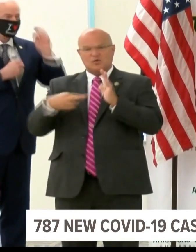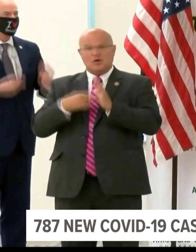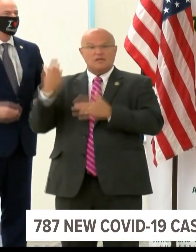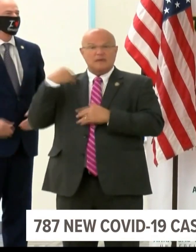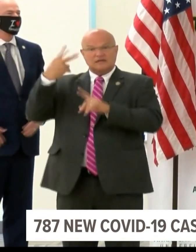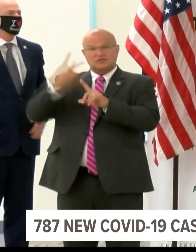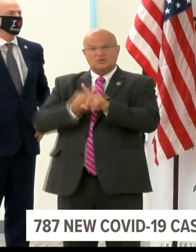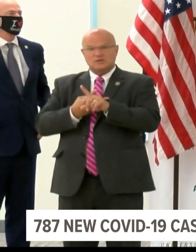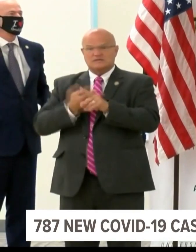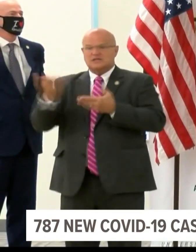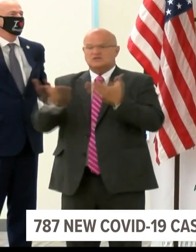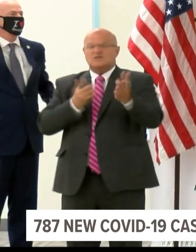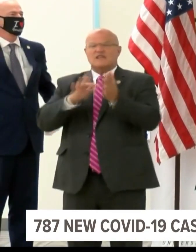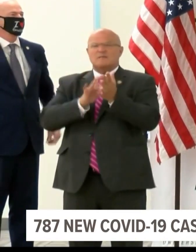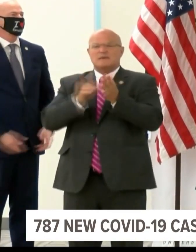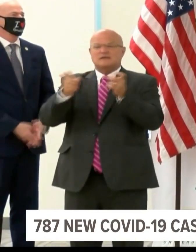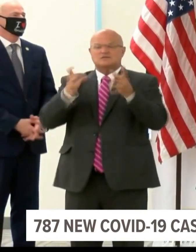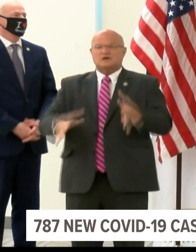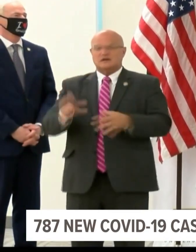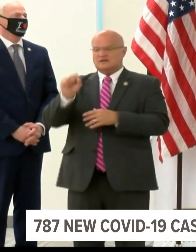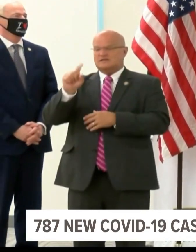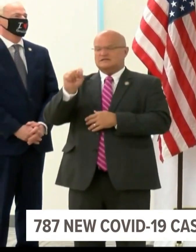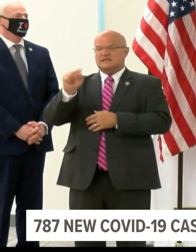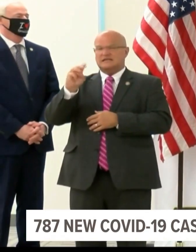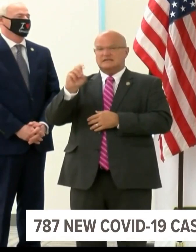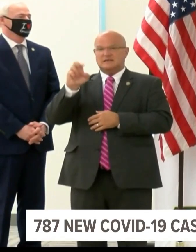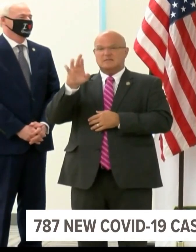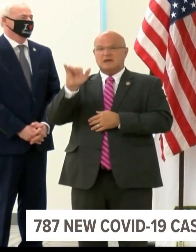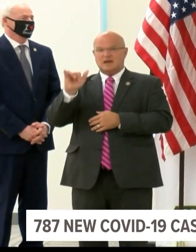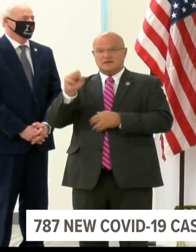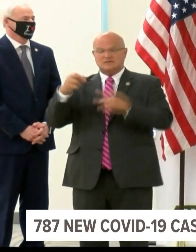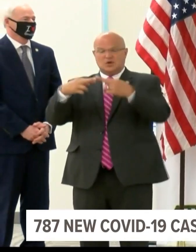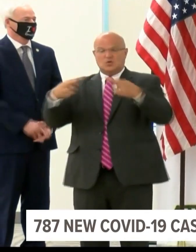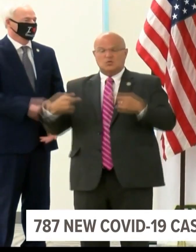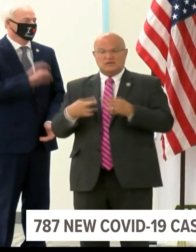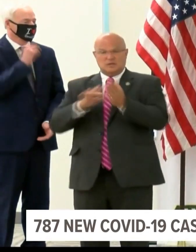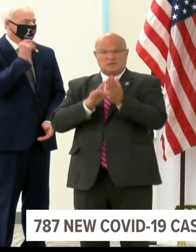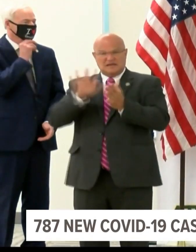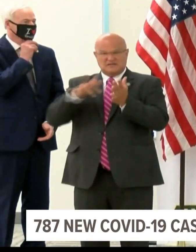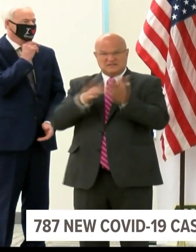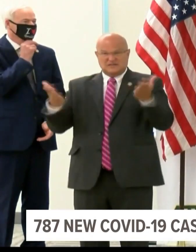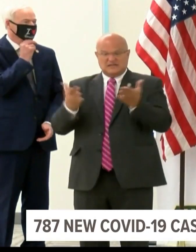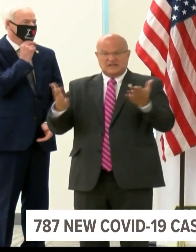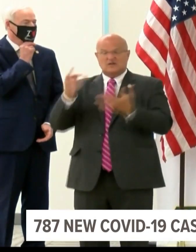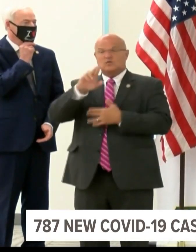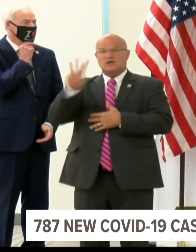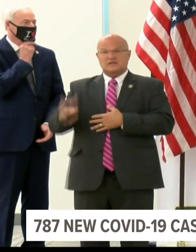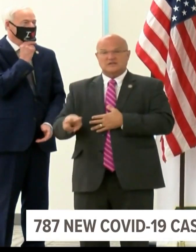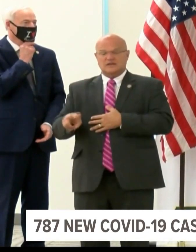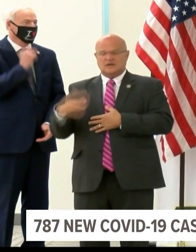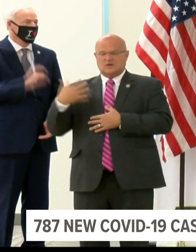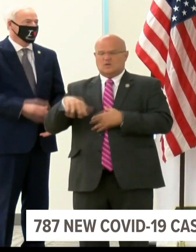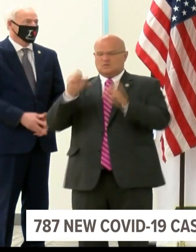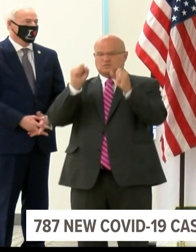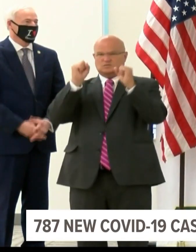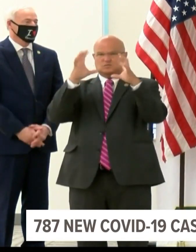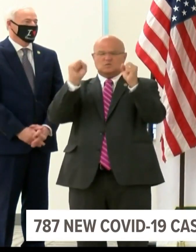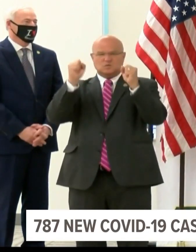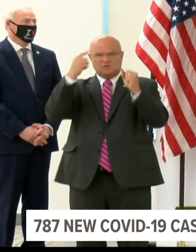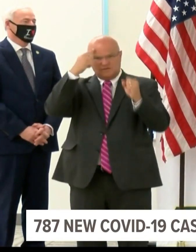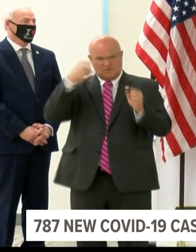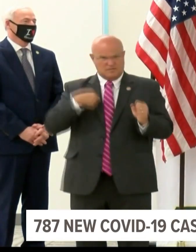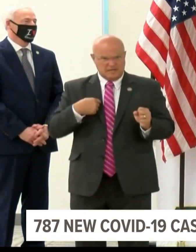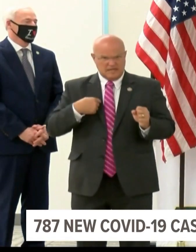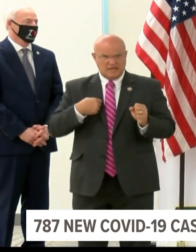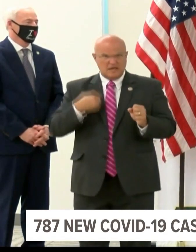2 months, I've been serving as the medical director at St. Mary's Regional Medical Center here in Russellville. And it's been a really eye-opening experience for me, not